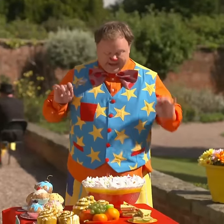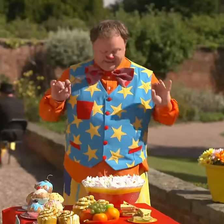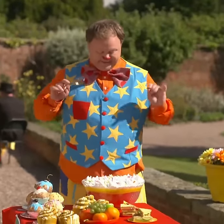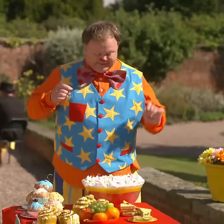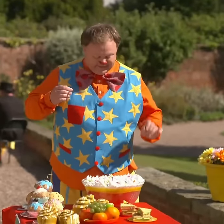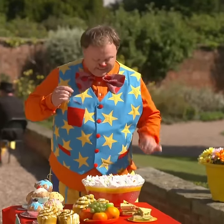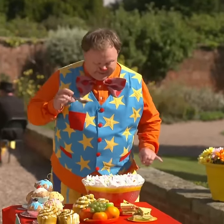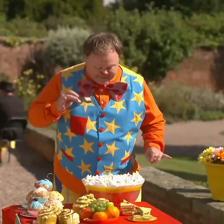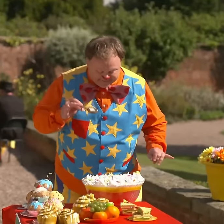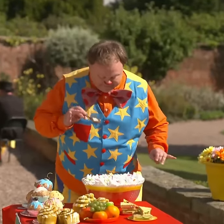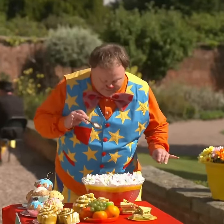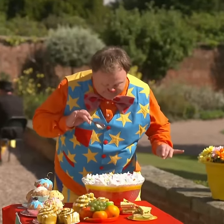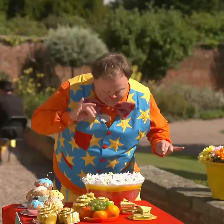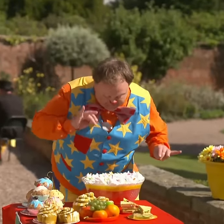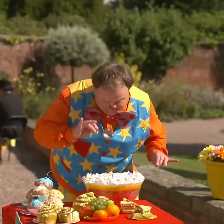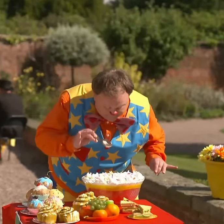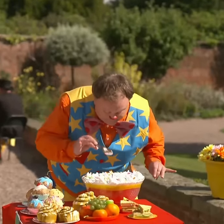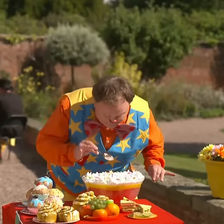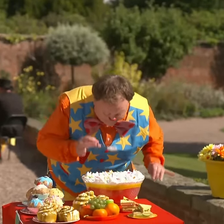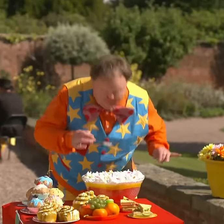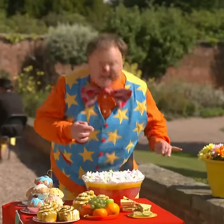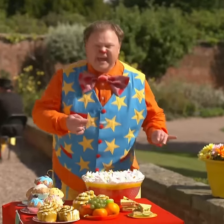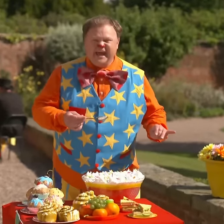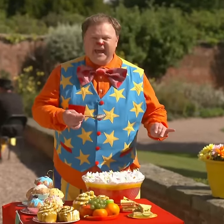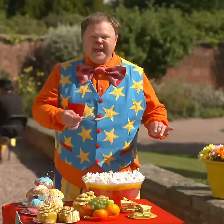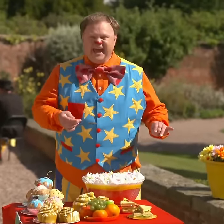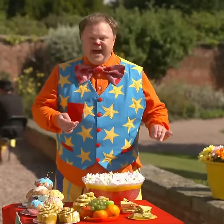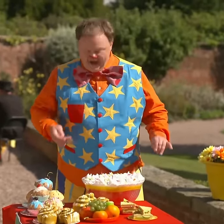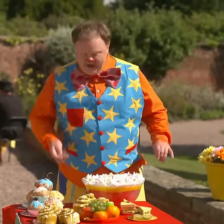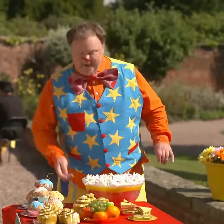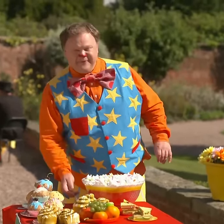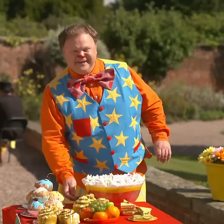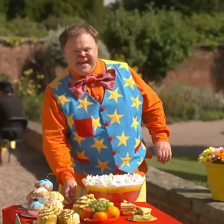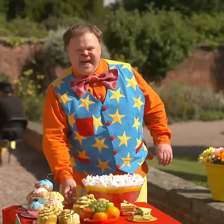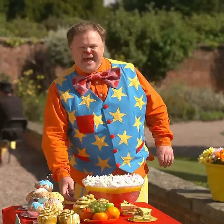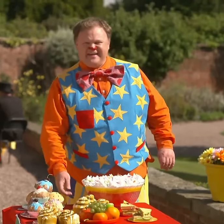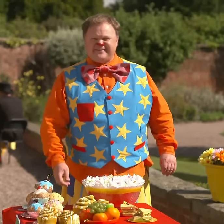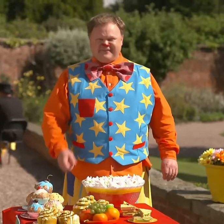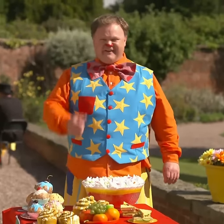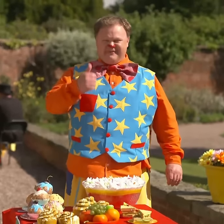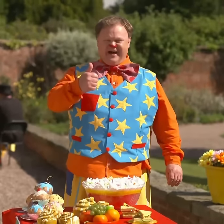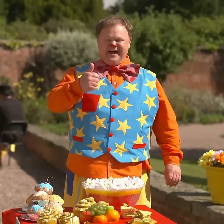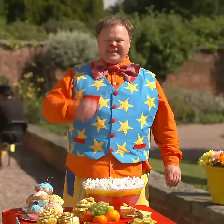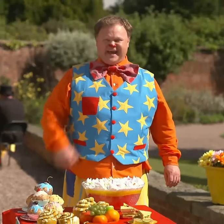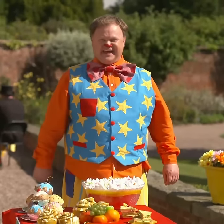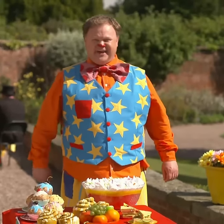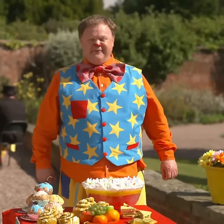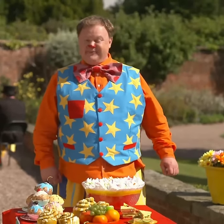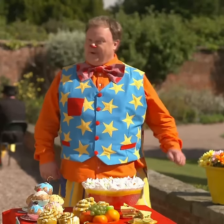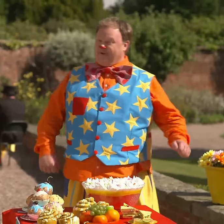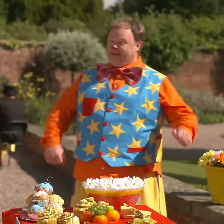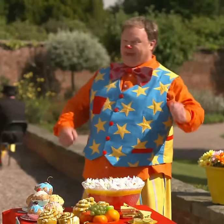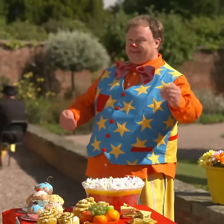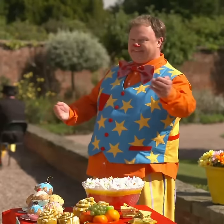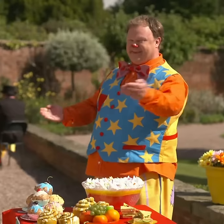I'll just have a little taste of this. How's the party going, Mr. Tumble? Oh, yes! Very well, thank you. All the guests are